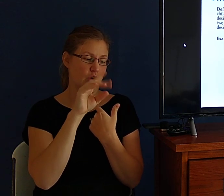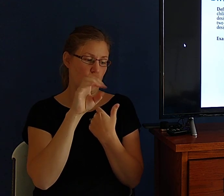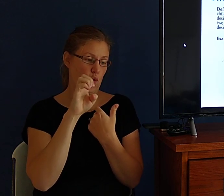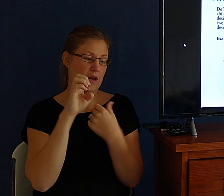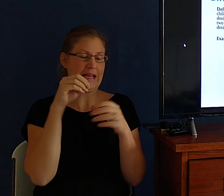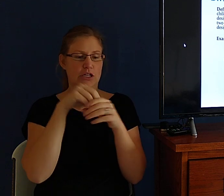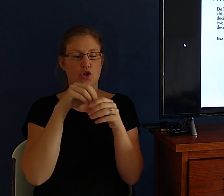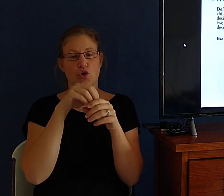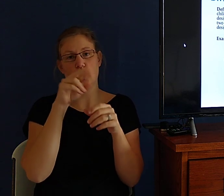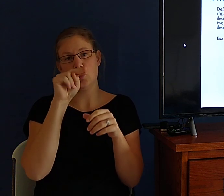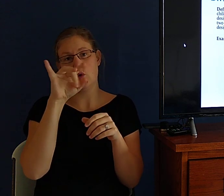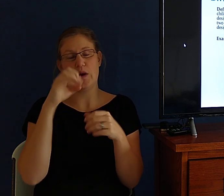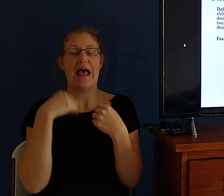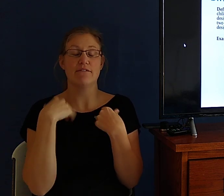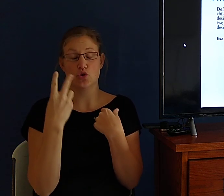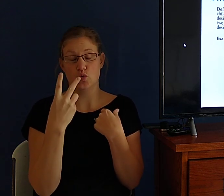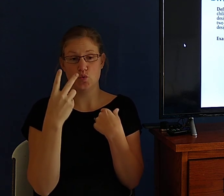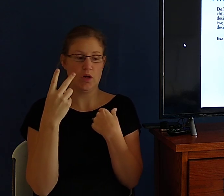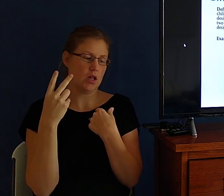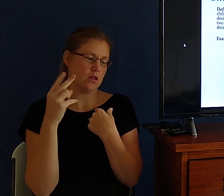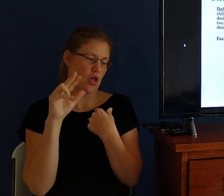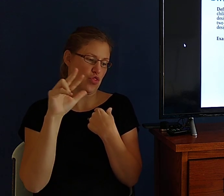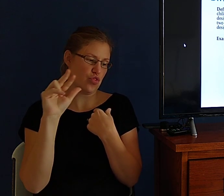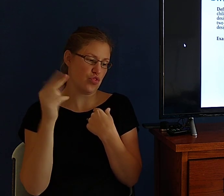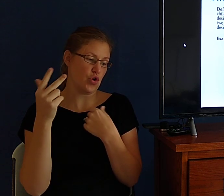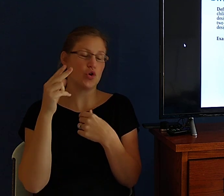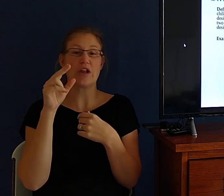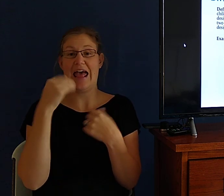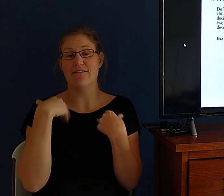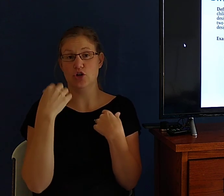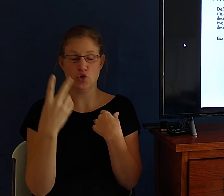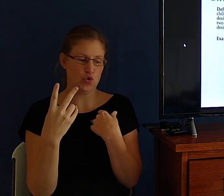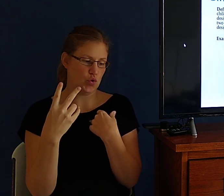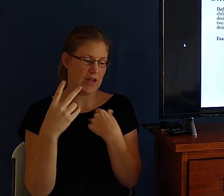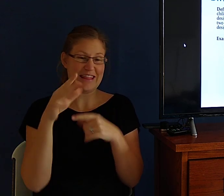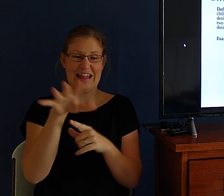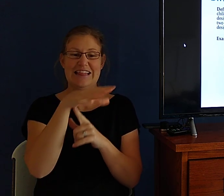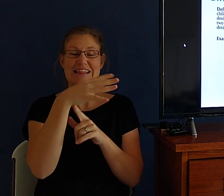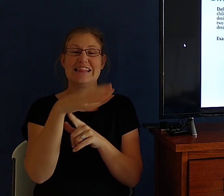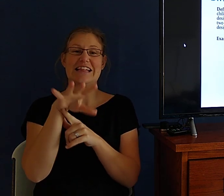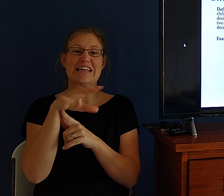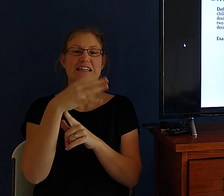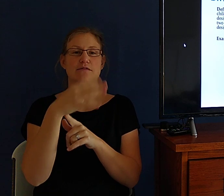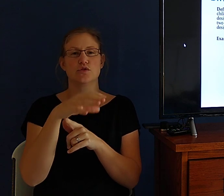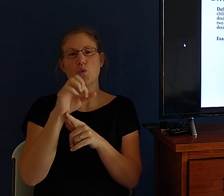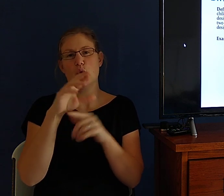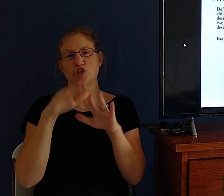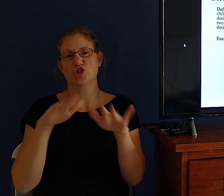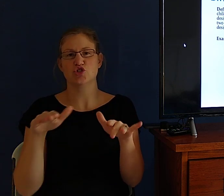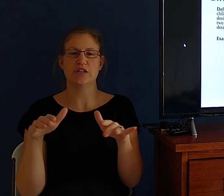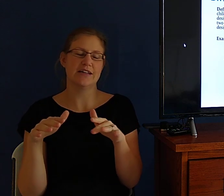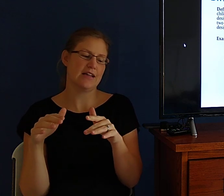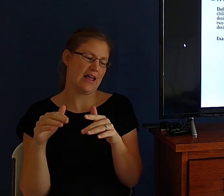node, has 2. The third internal node has 2. The leaves or the children have